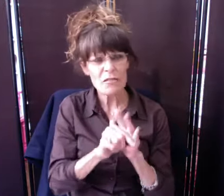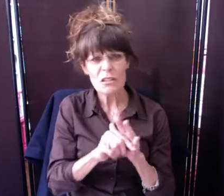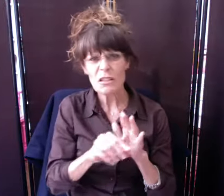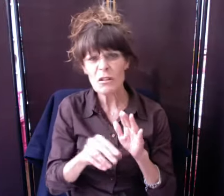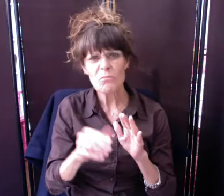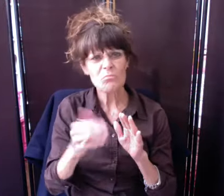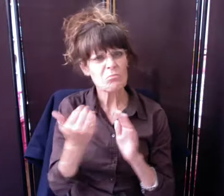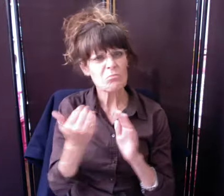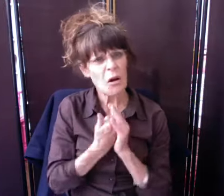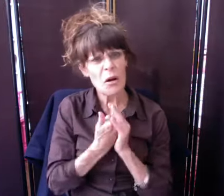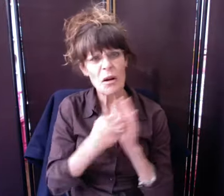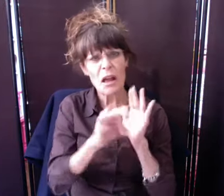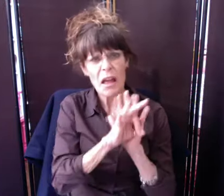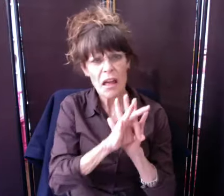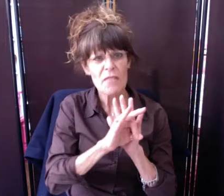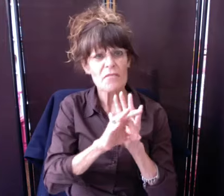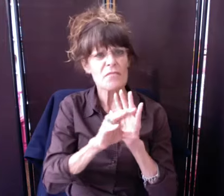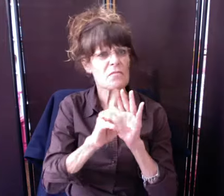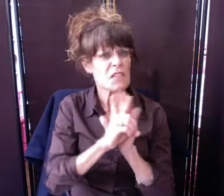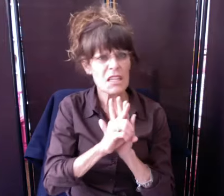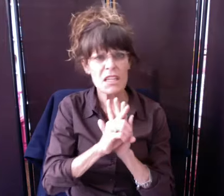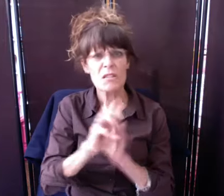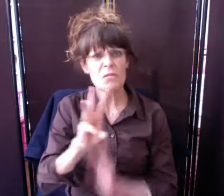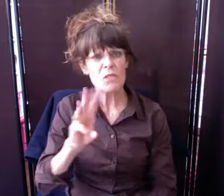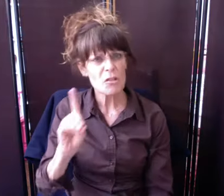withdrawals. I had a daily cocaine habit.